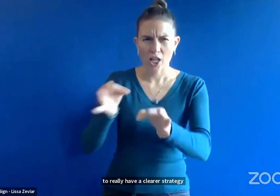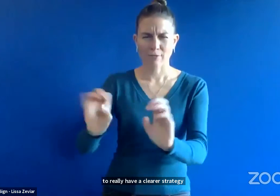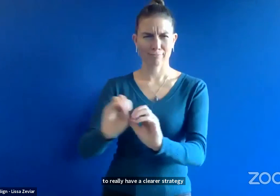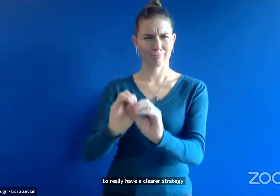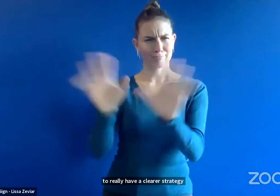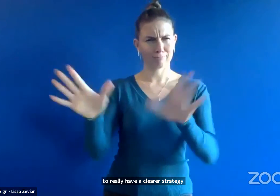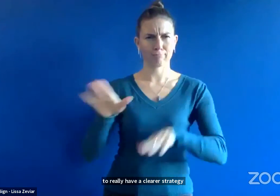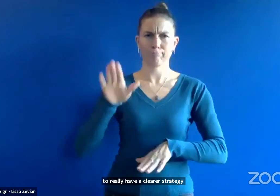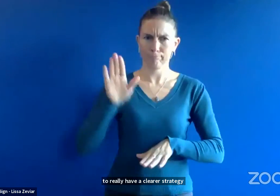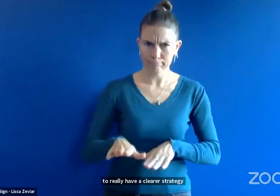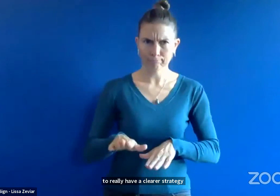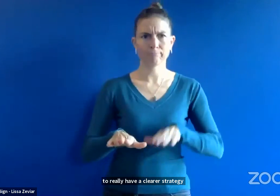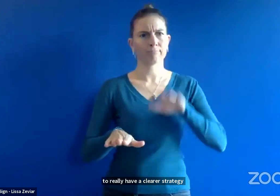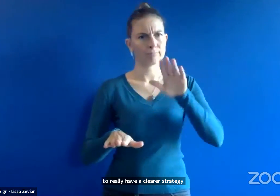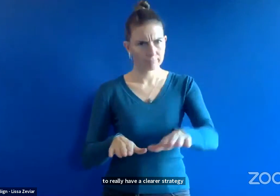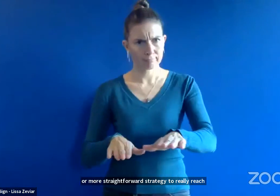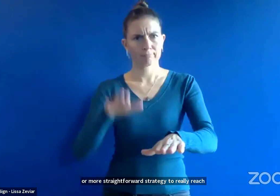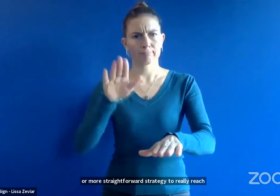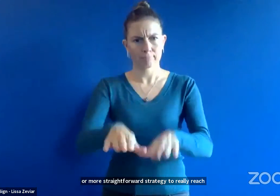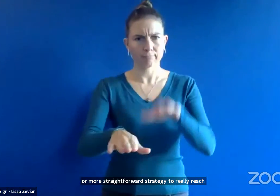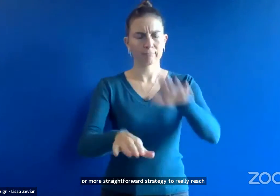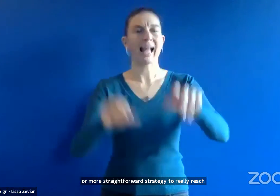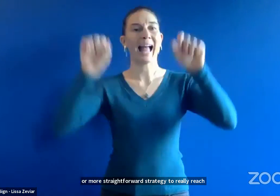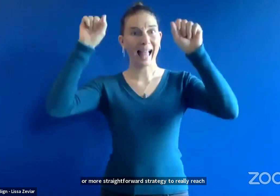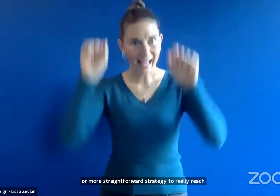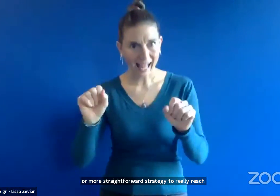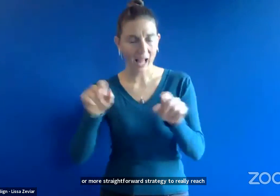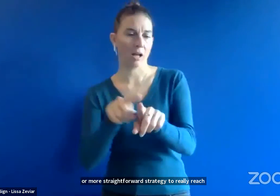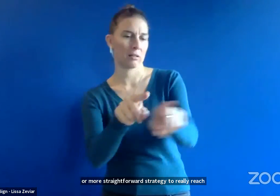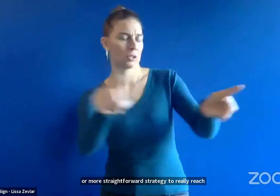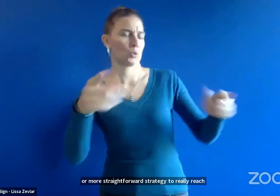reach those kind of students.